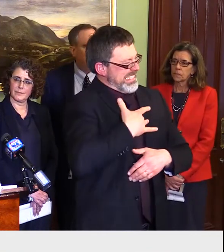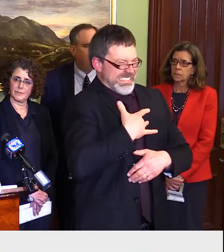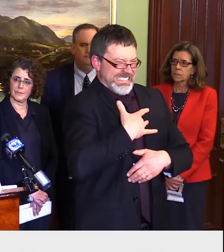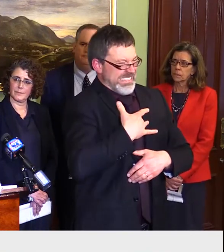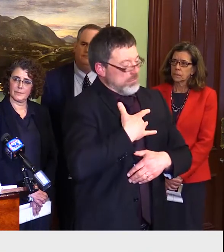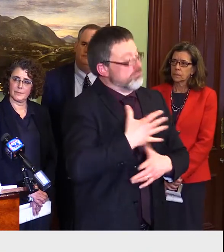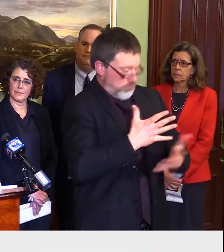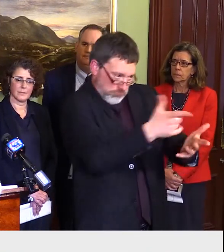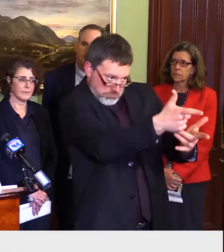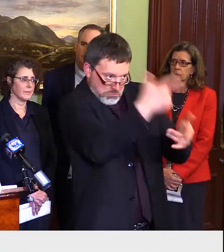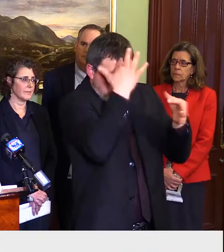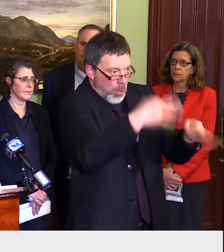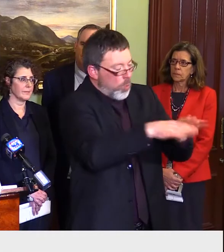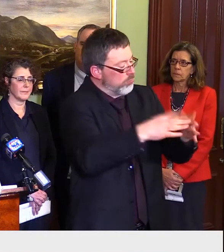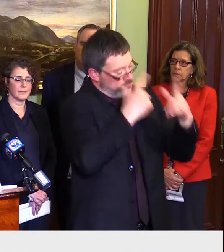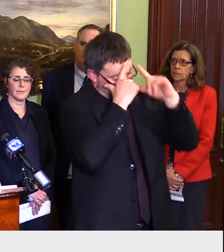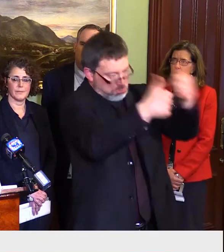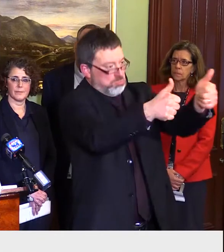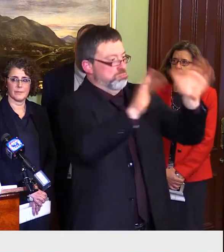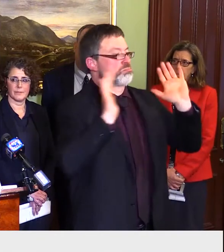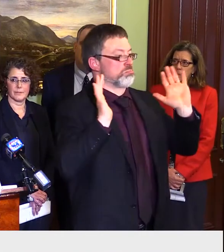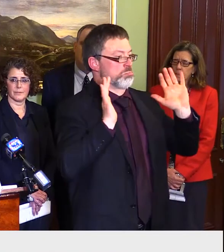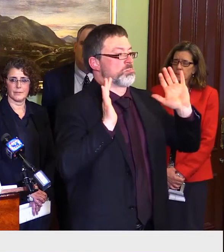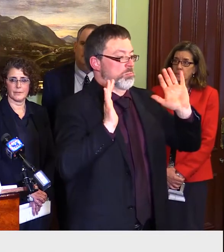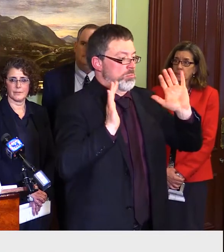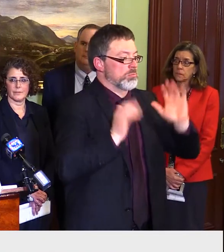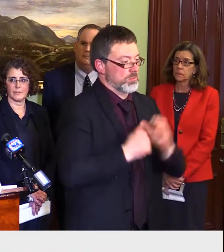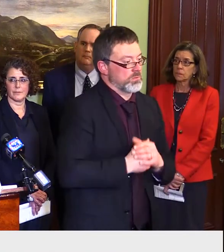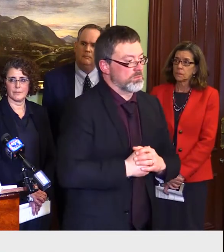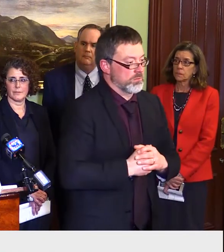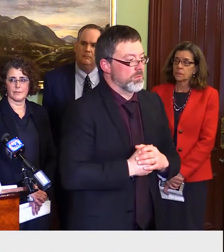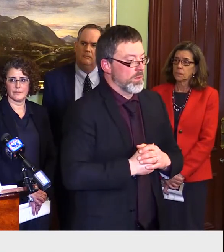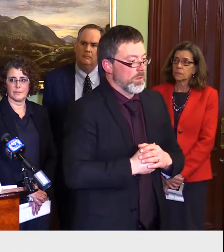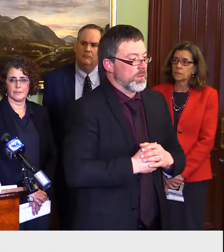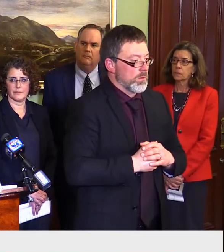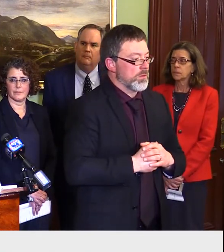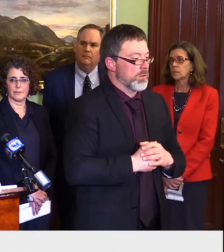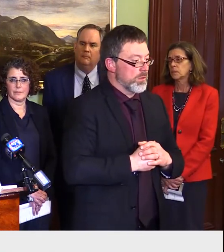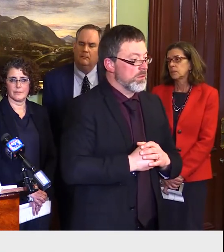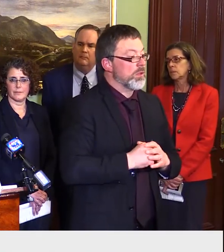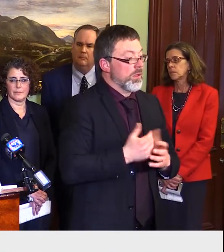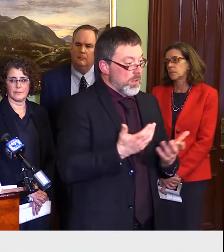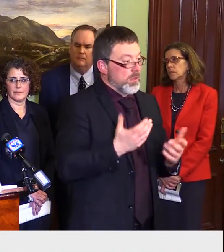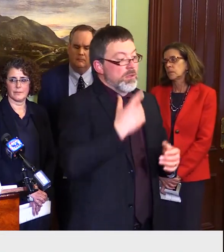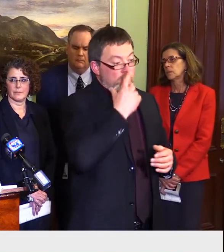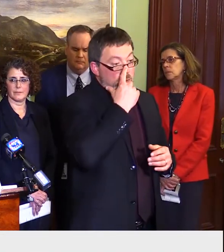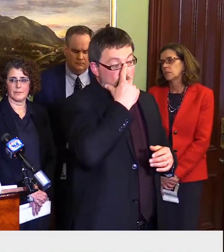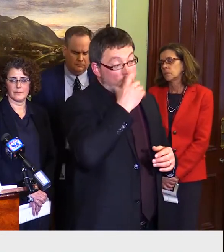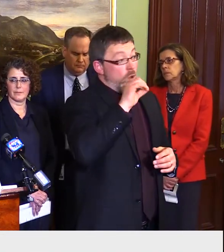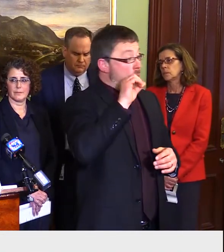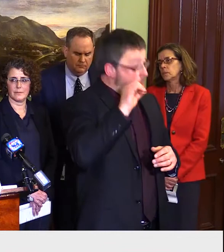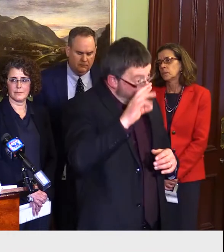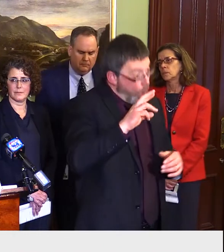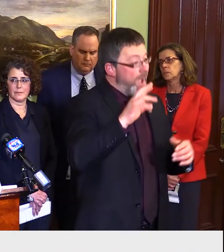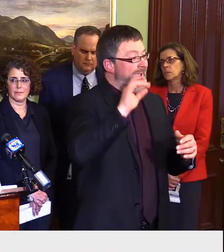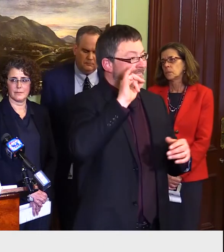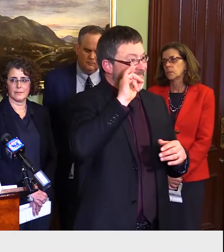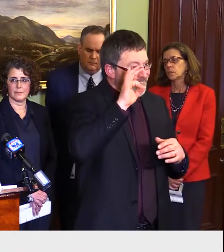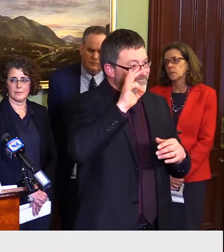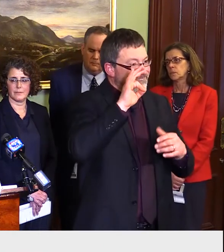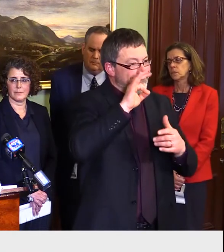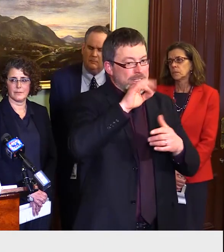if a parent decides that they are no longer comfortable with their child being in the school, we